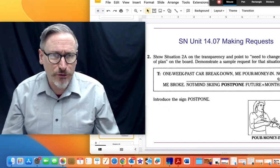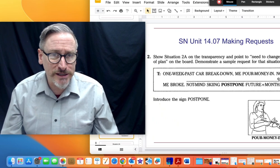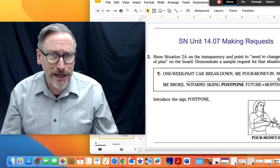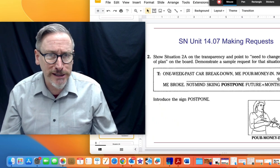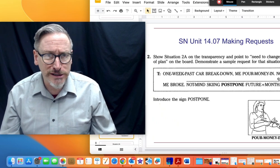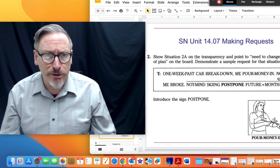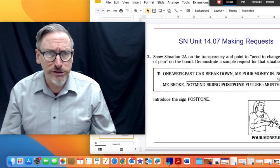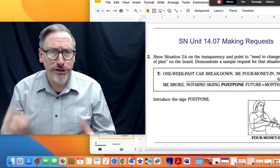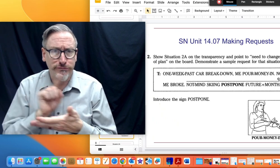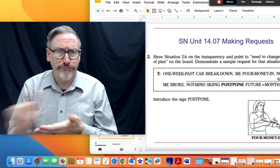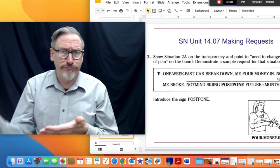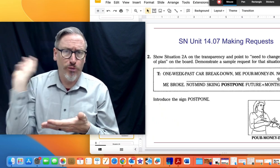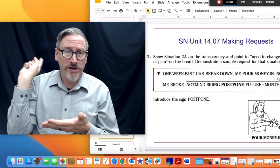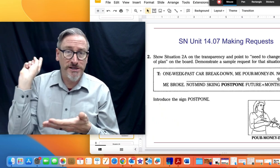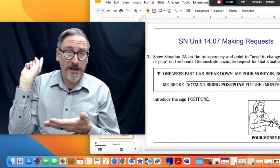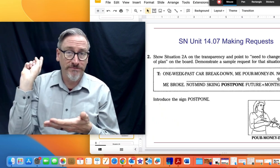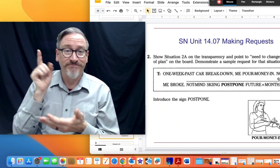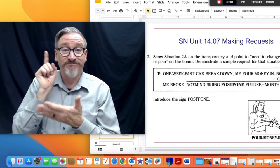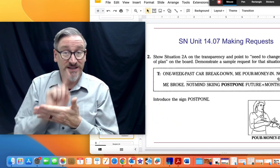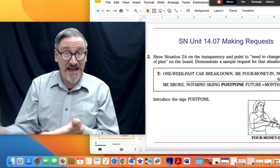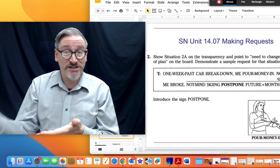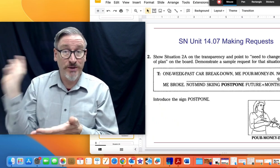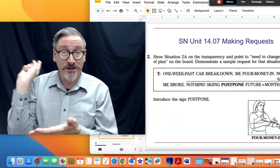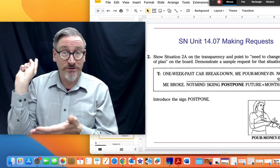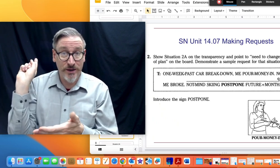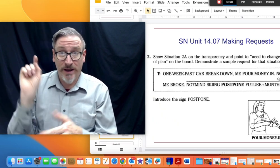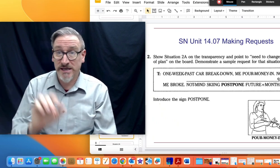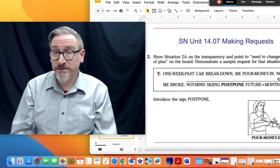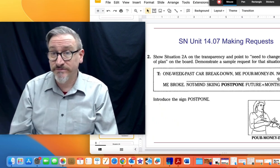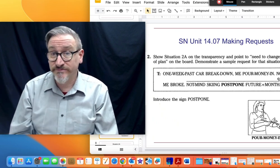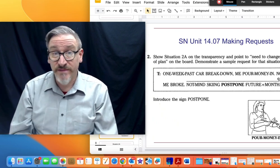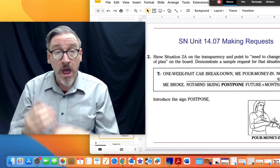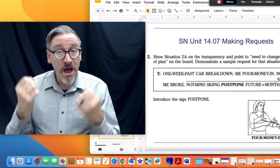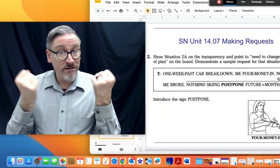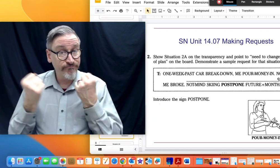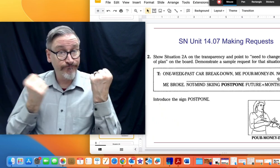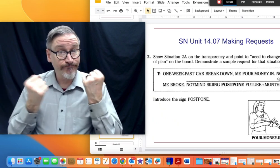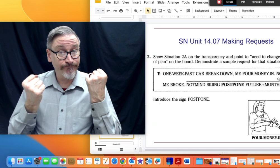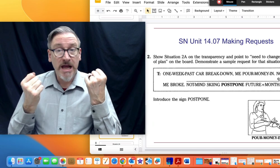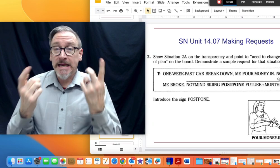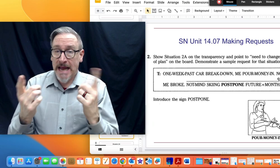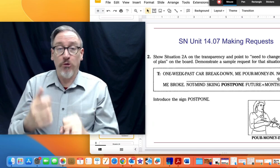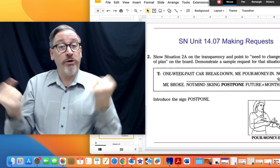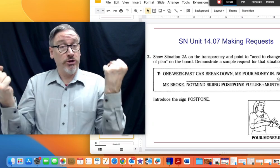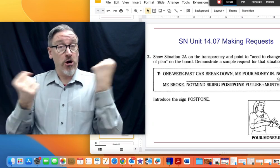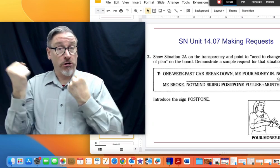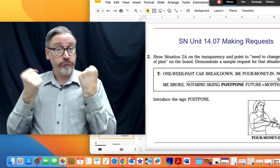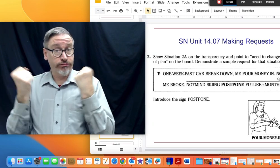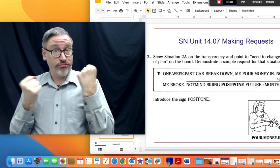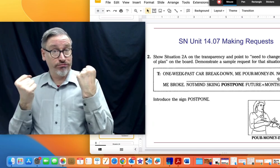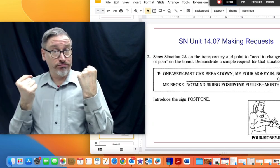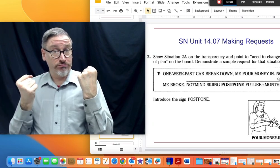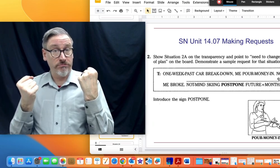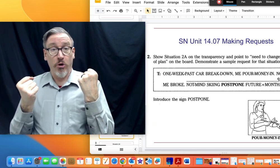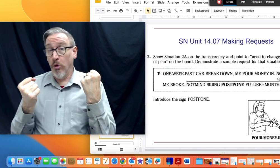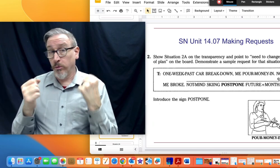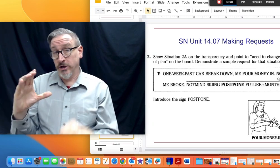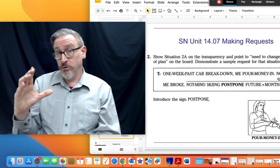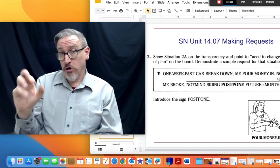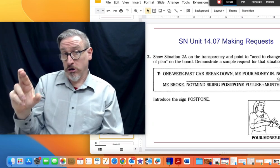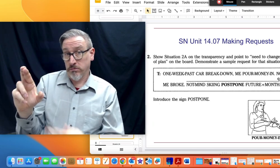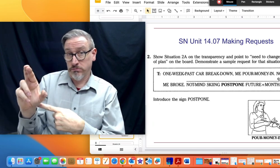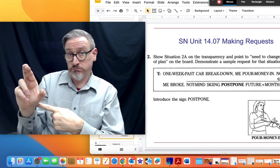It's 3 signs as opposed to 1 sign. Last week, week past. Now, we could do car,